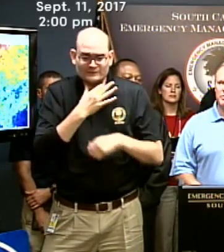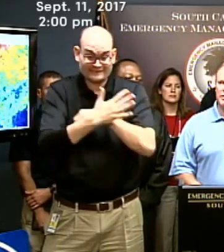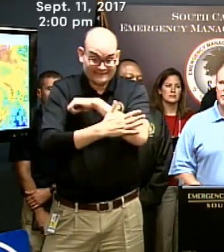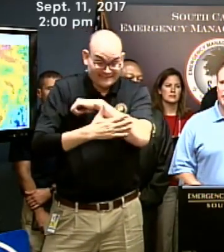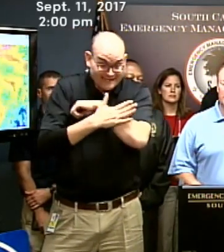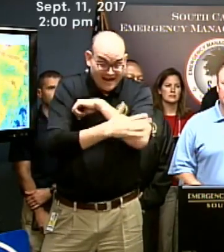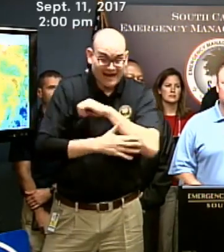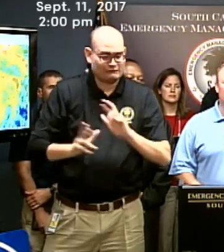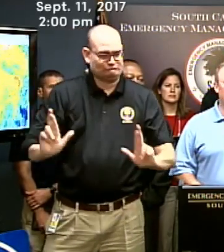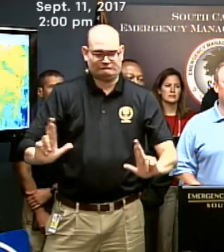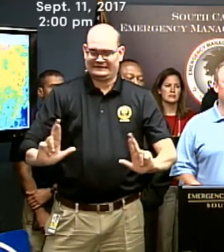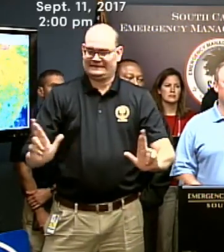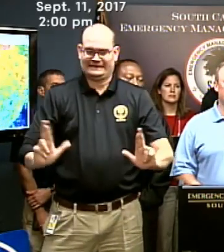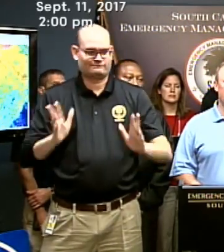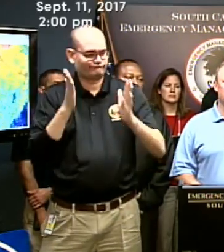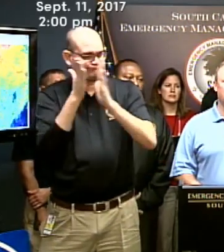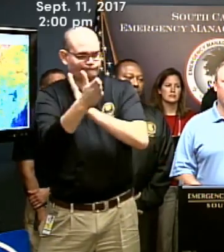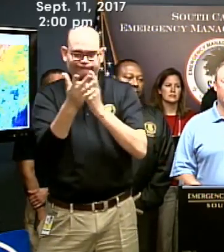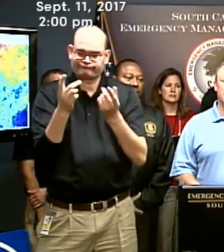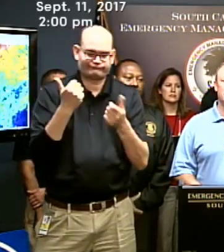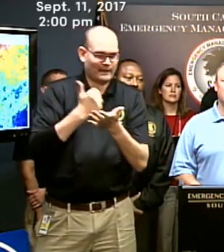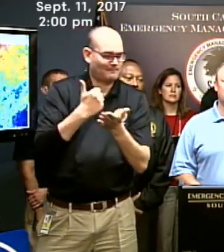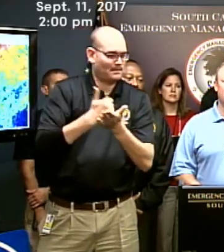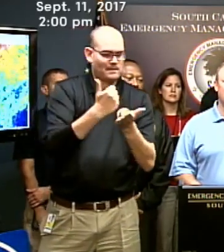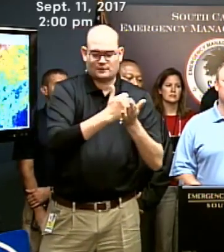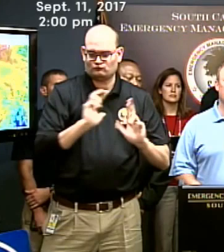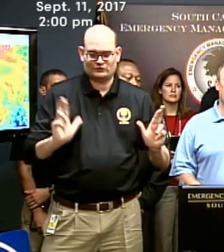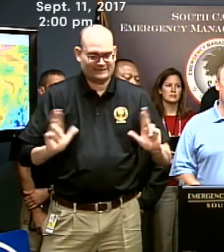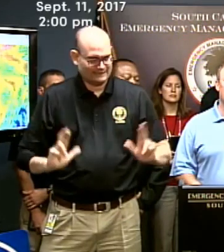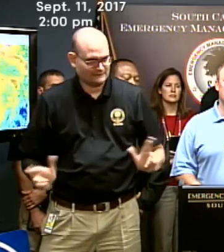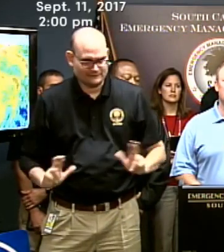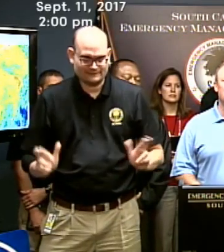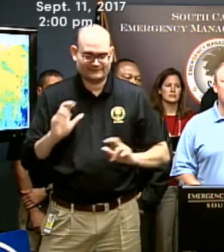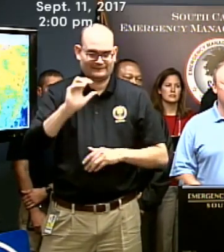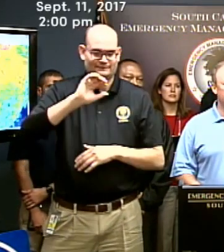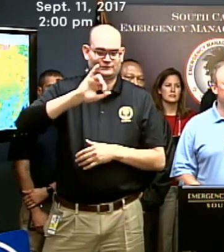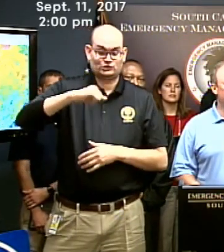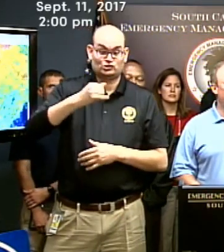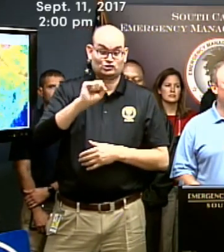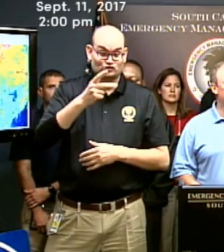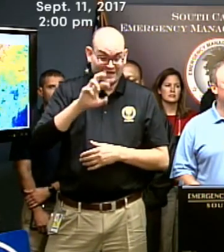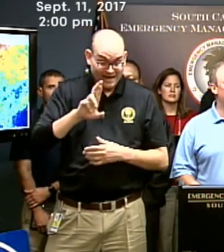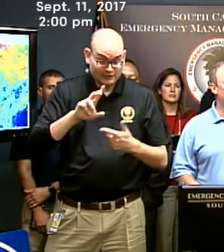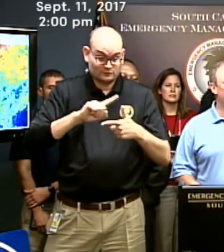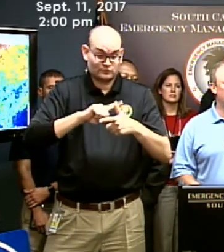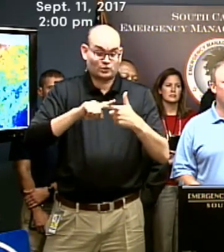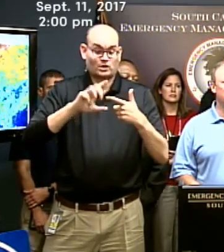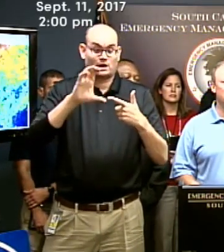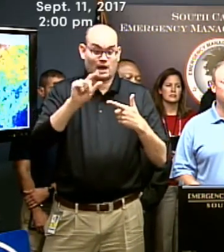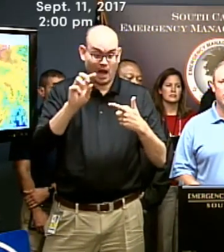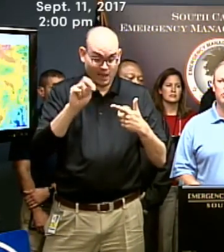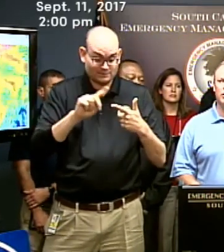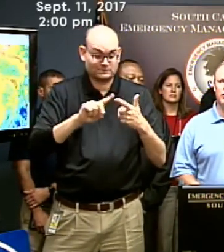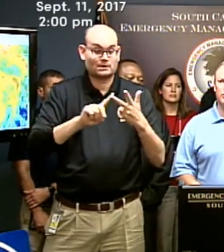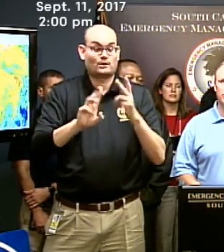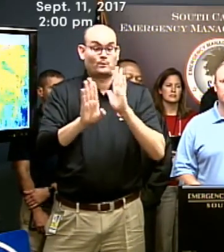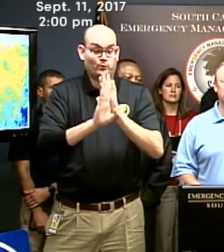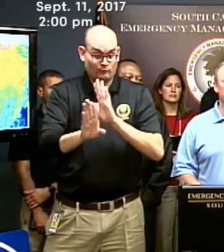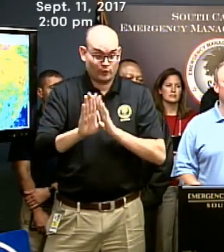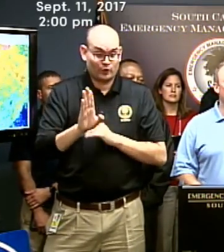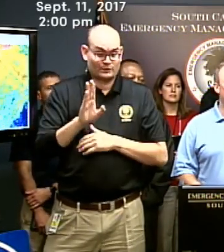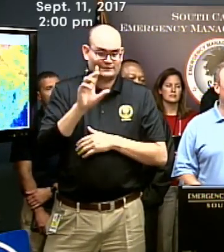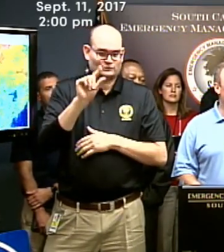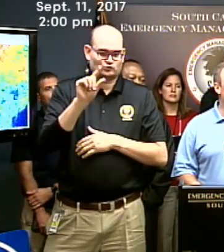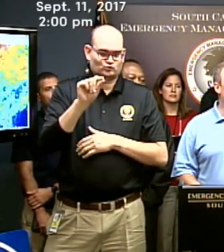More specifically, in the southern coastal counties of Jasper, Colleton, and Beaufort counties, we have 20 road clearing